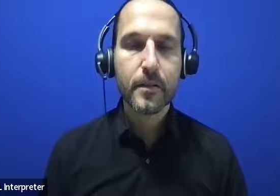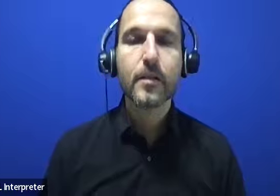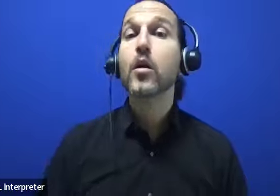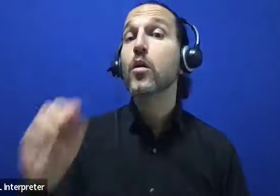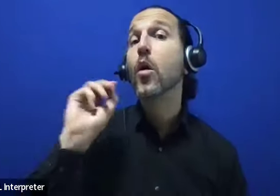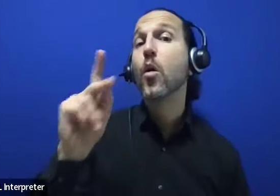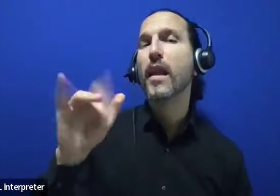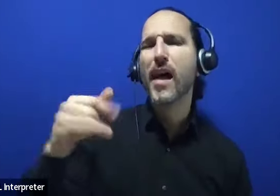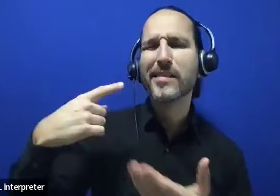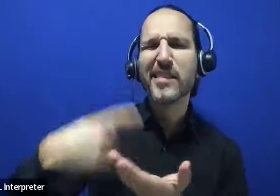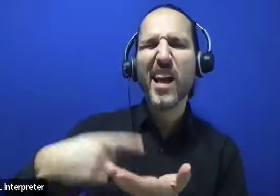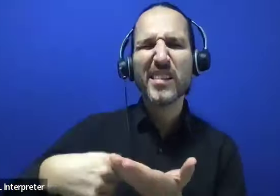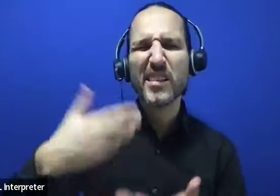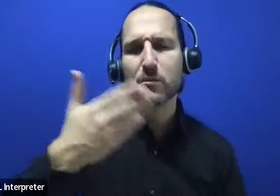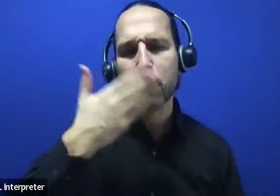Okay, smell.